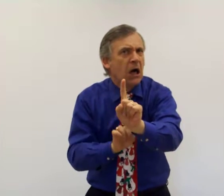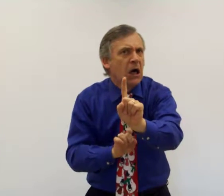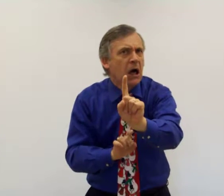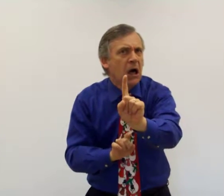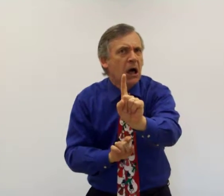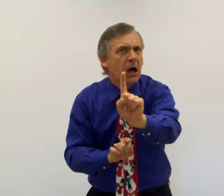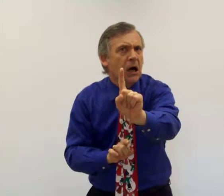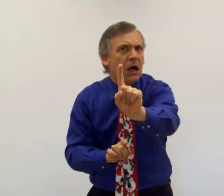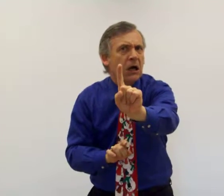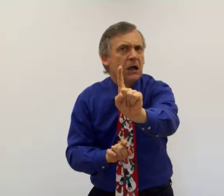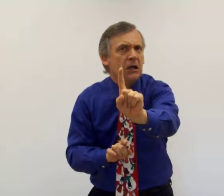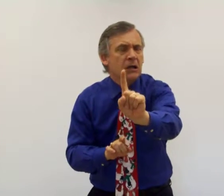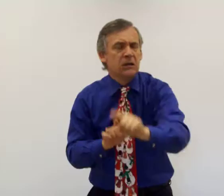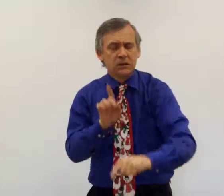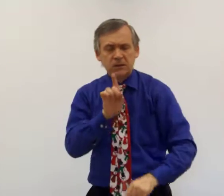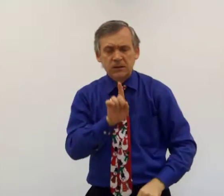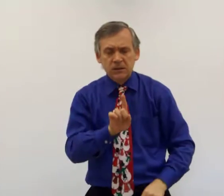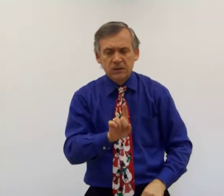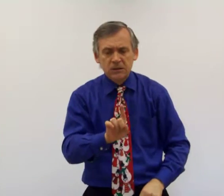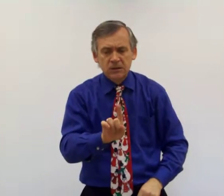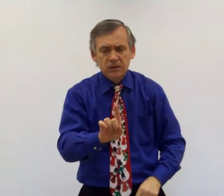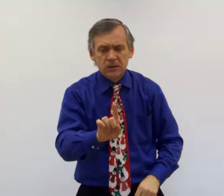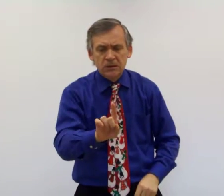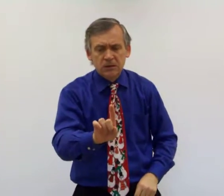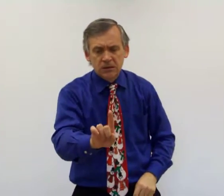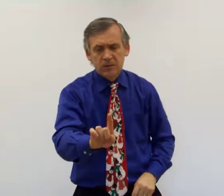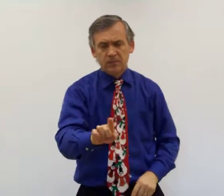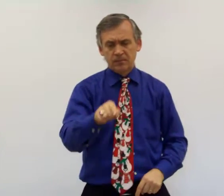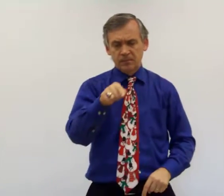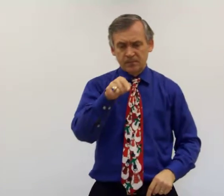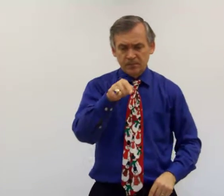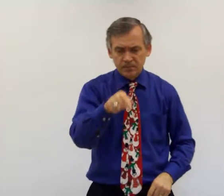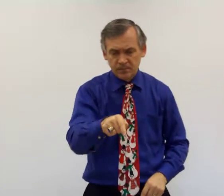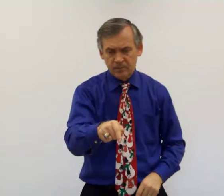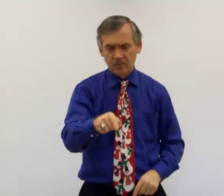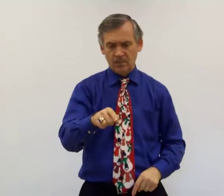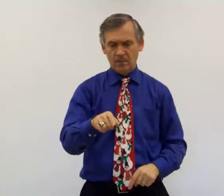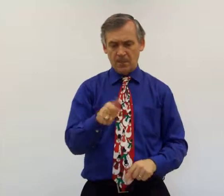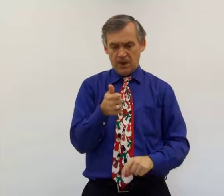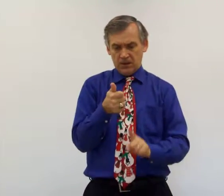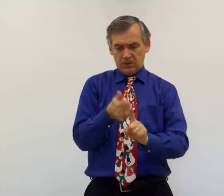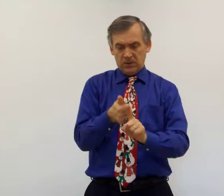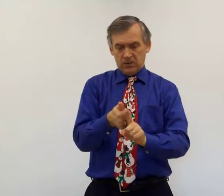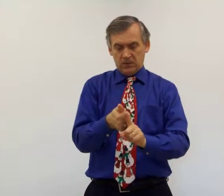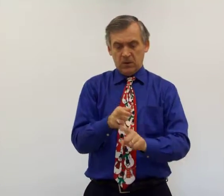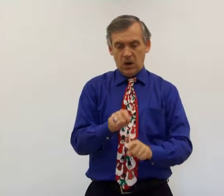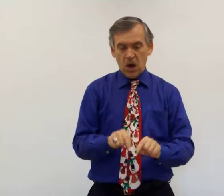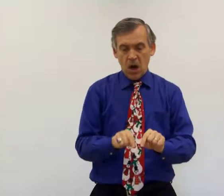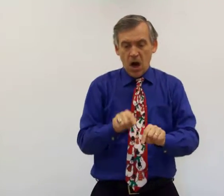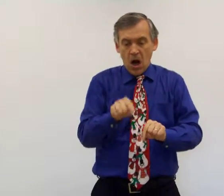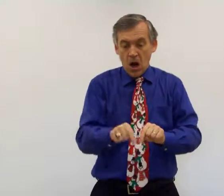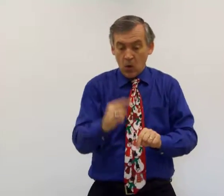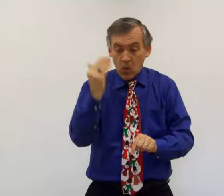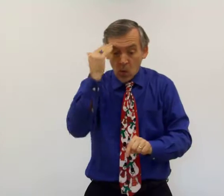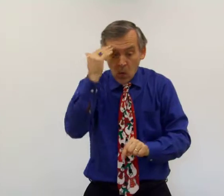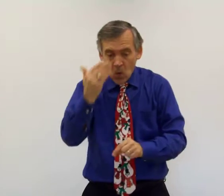The barge of Charon sank to the very gunwales beneath his weight, but no